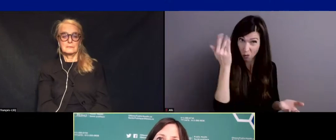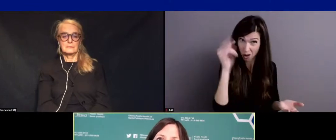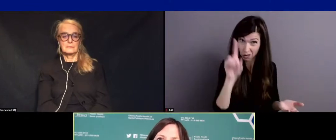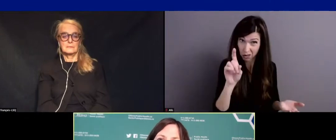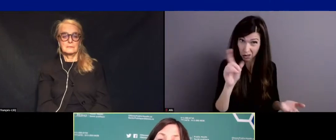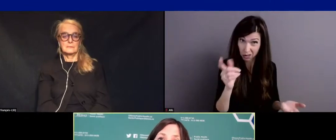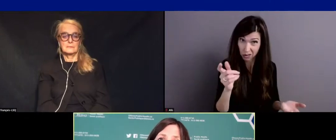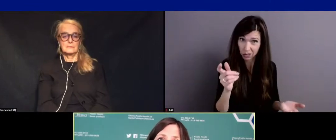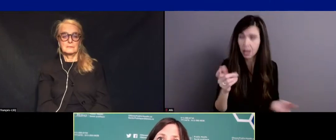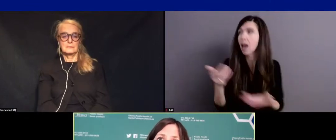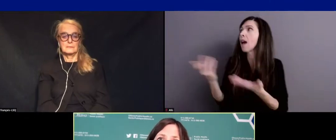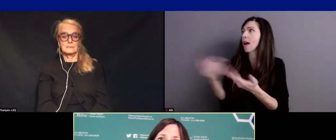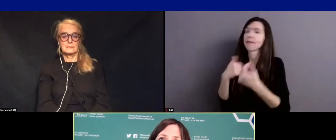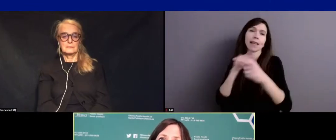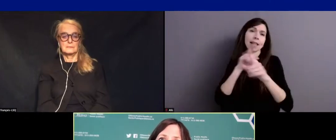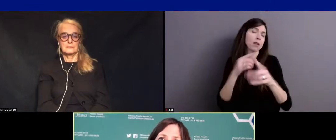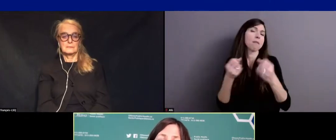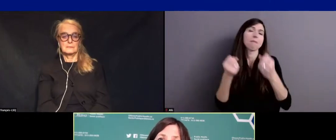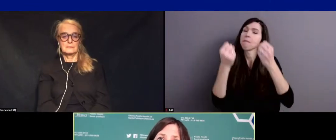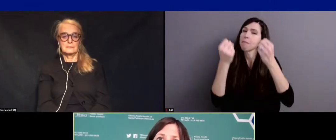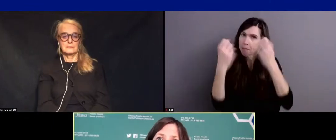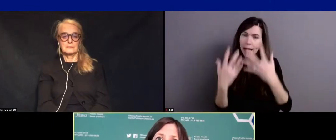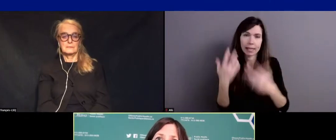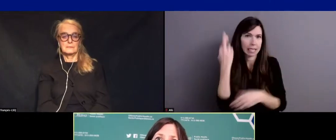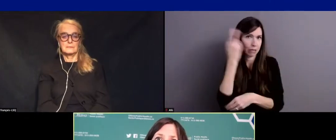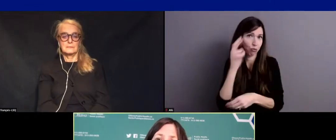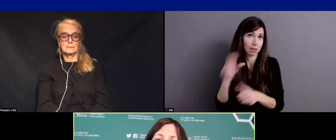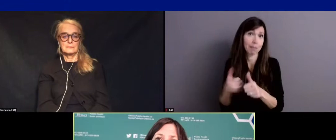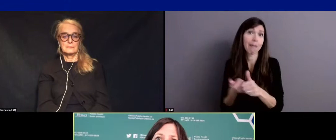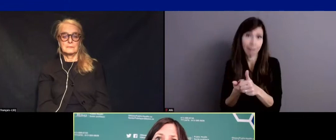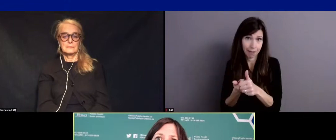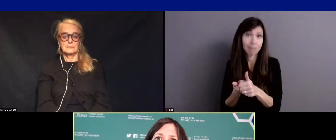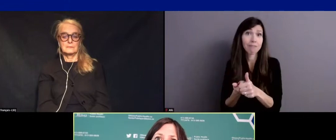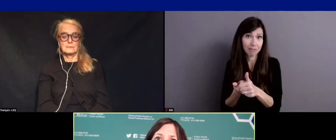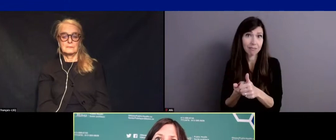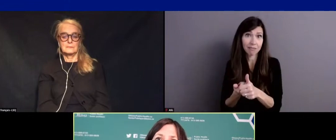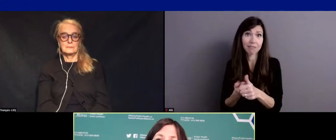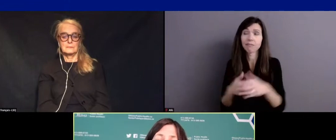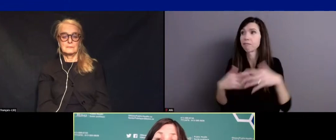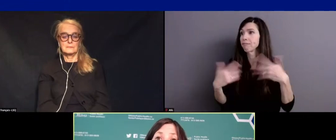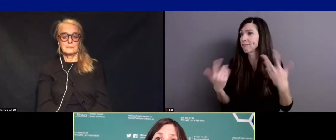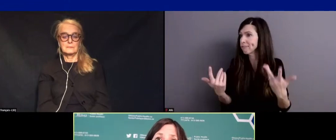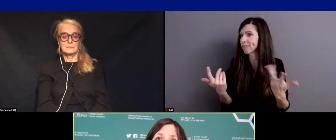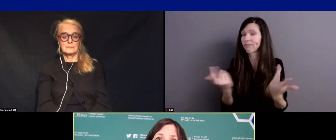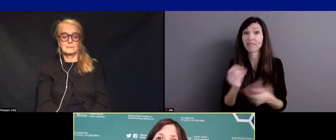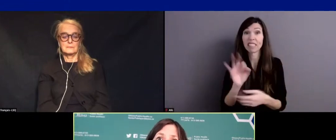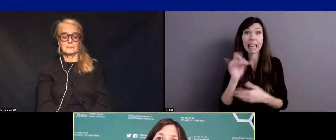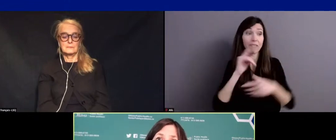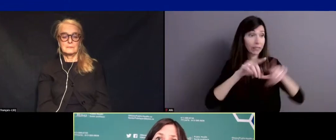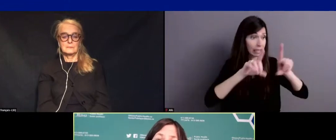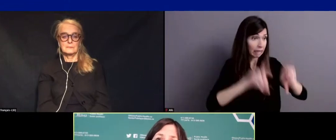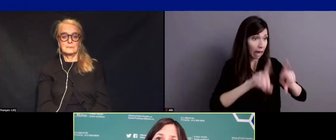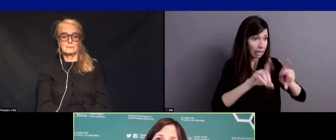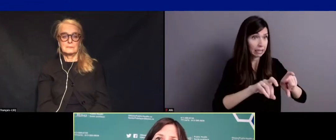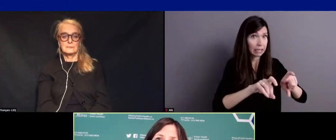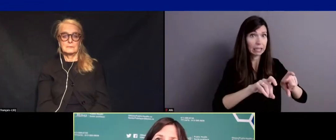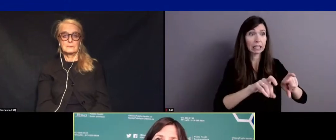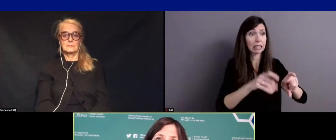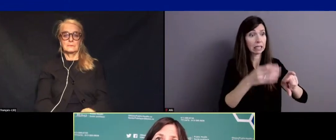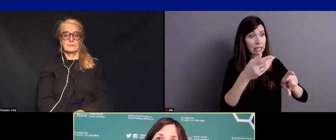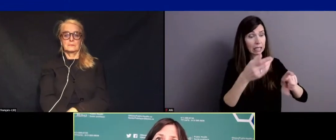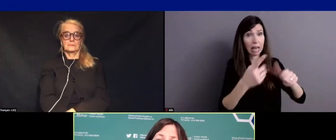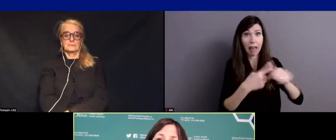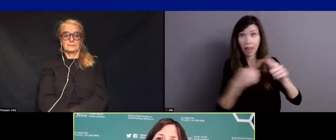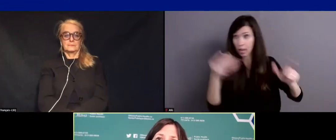multiple things are going into improving the turnaround time. So yes, the policy change to test only